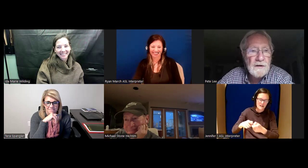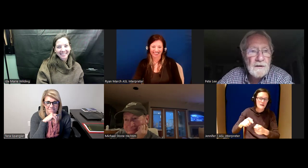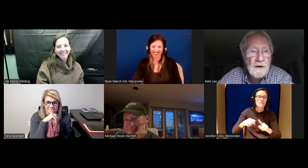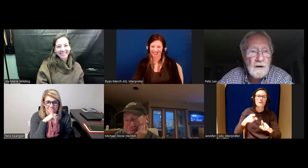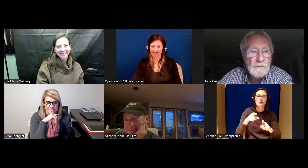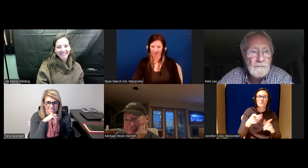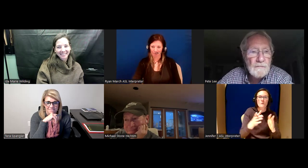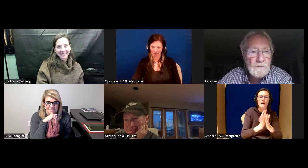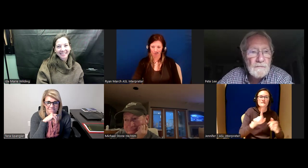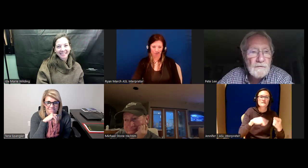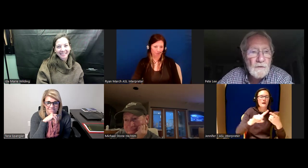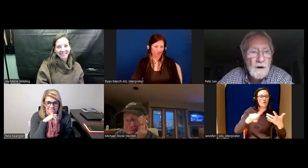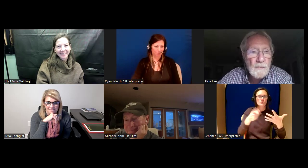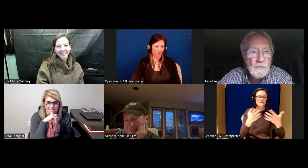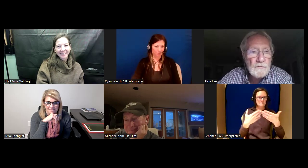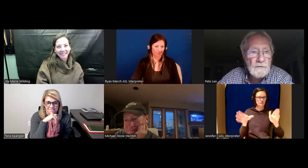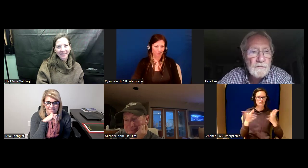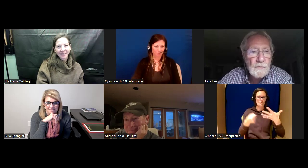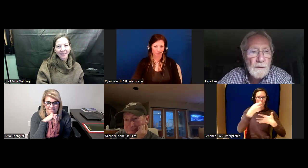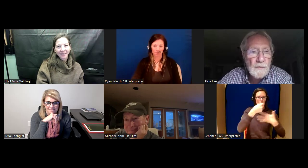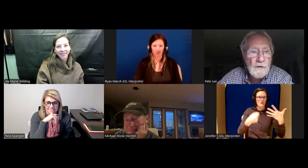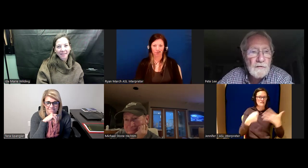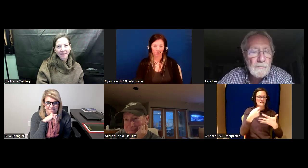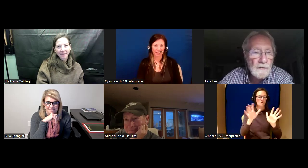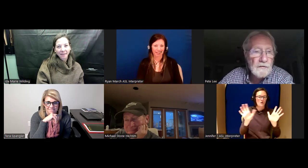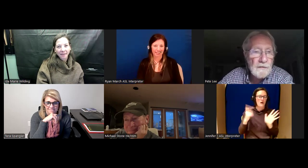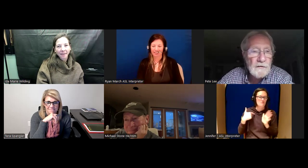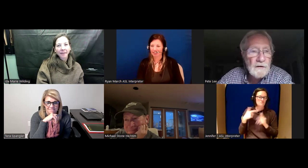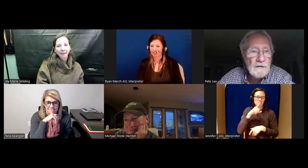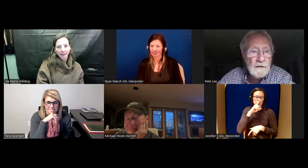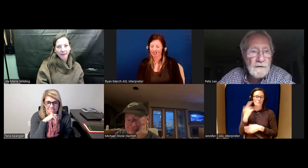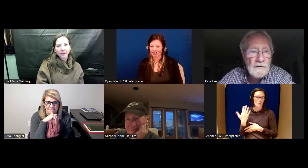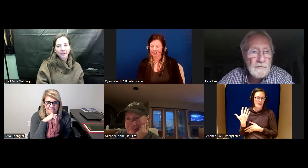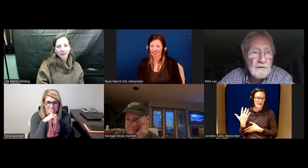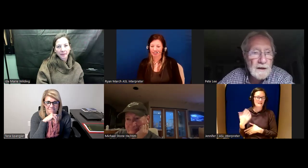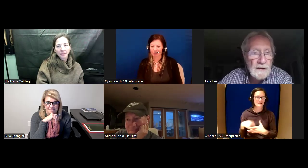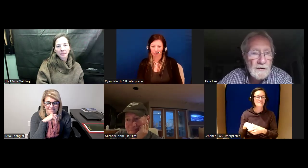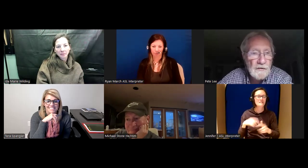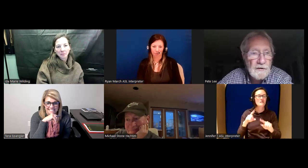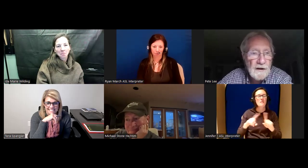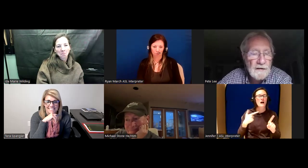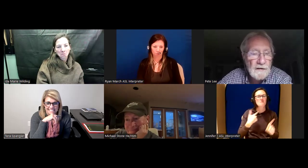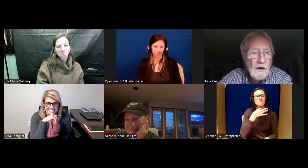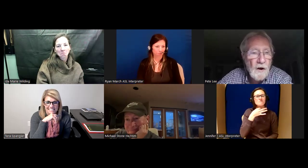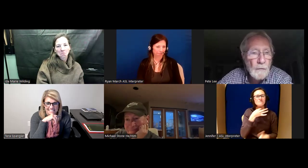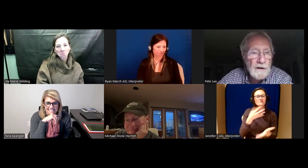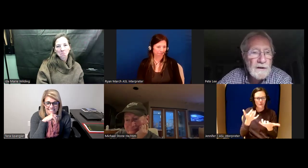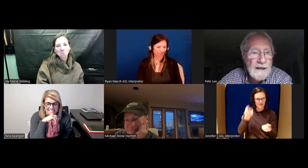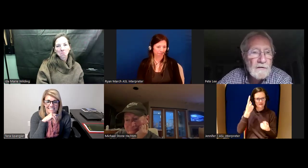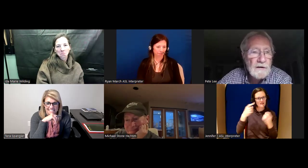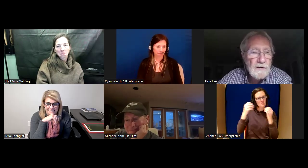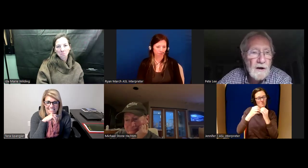prioritization. So I will defer my question, but those are the issues I'd like to understand. And are